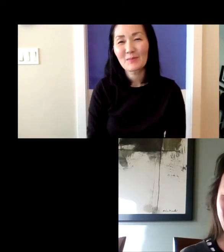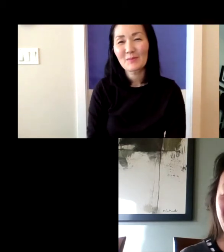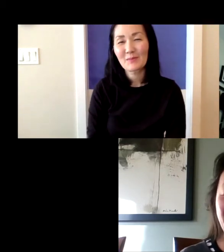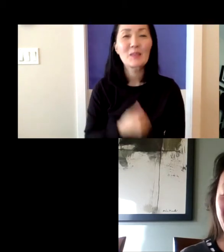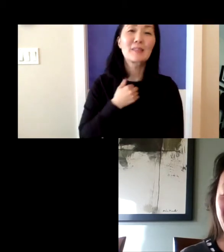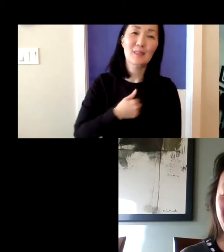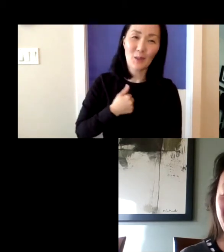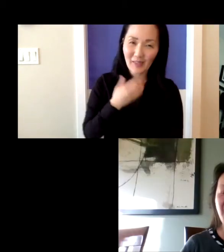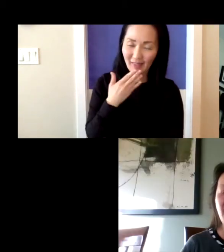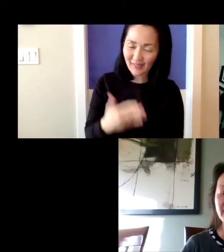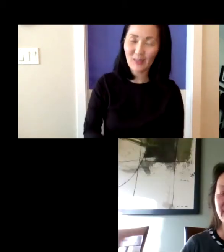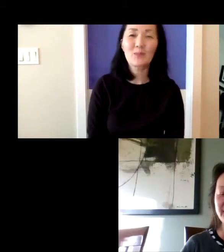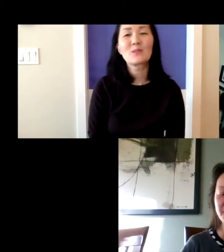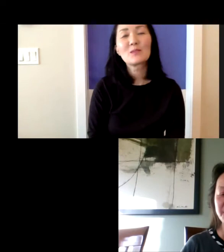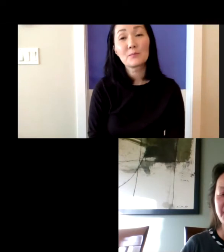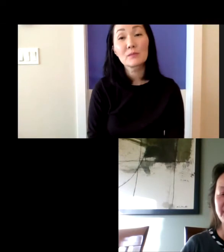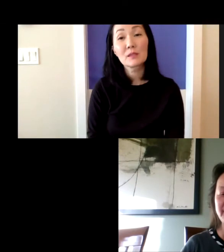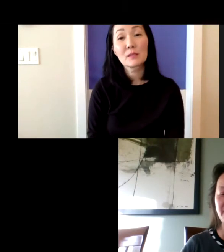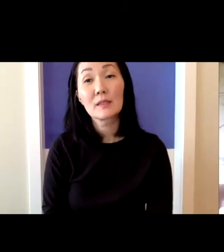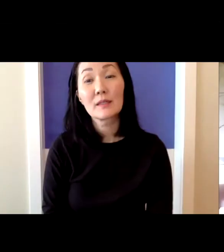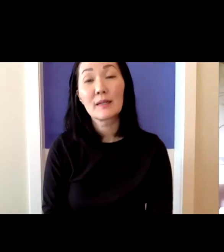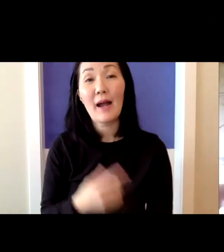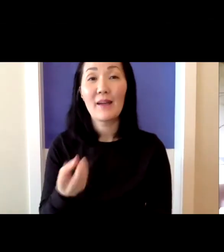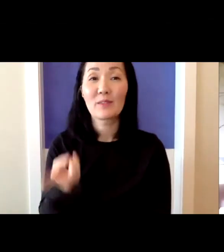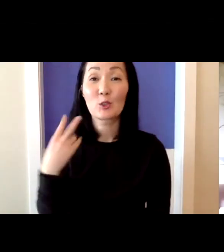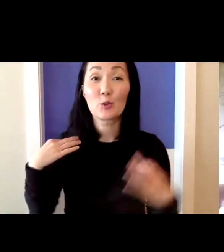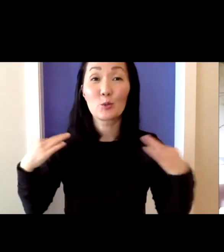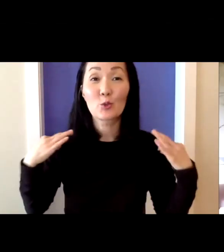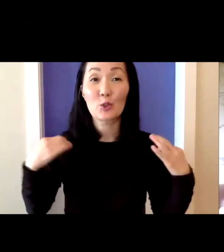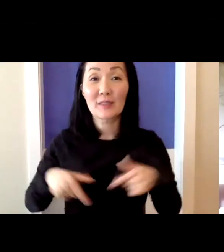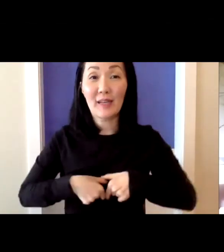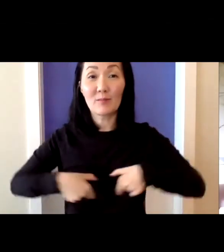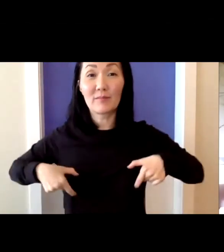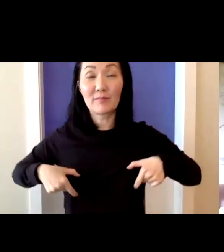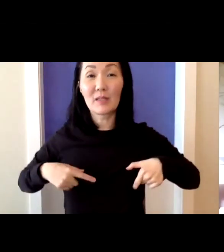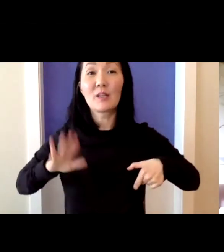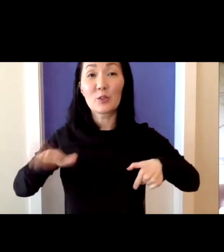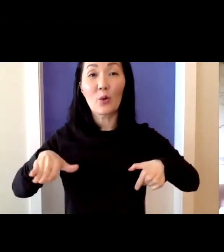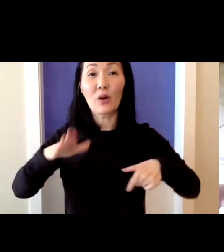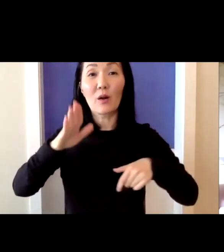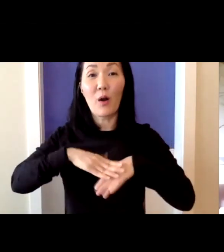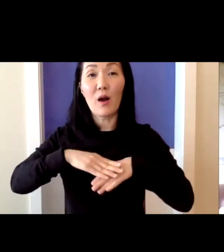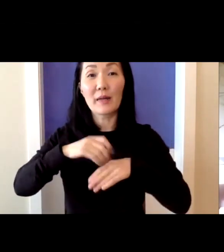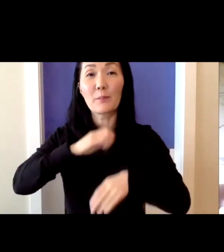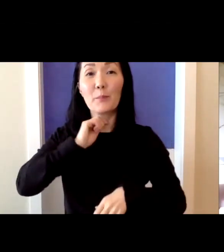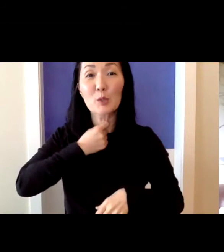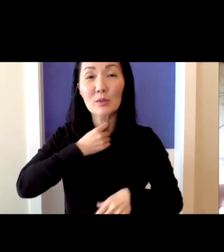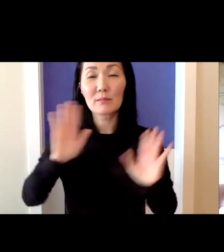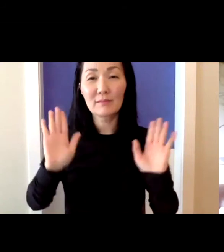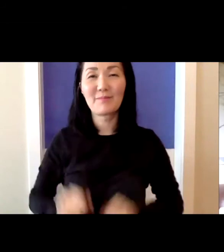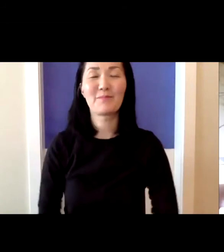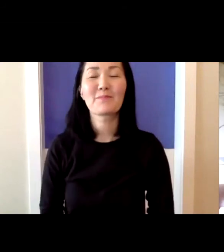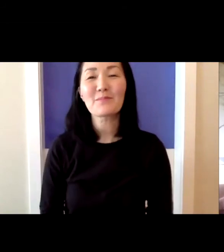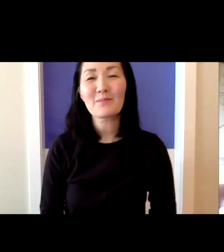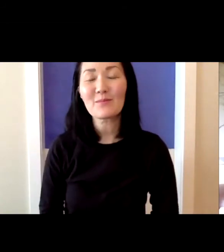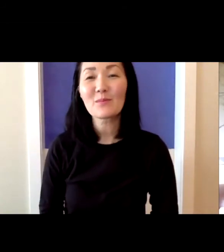Sorry, thank you. I'm gonna get t-shirts made that say you're on mute. I think that's gonna be a popular seller. So yes,